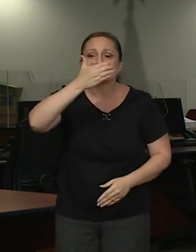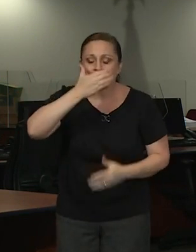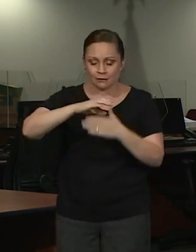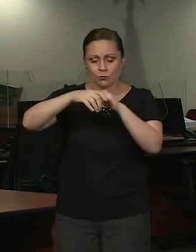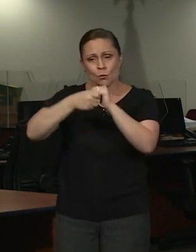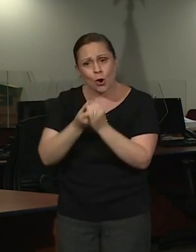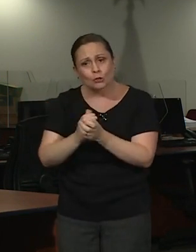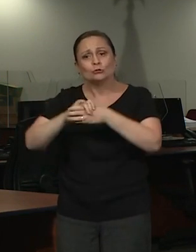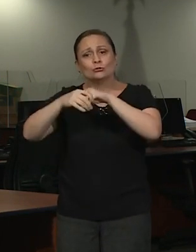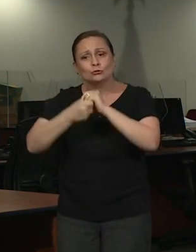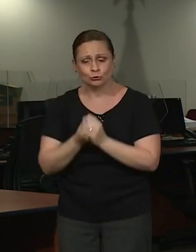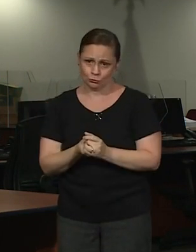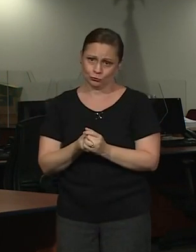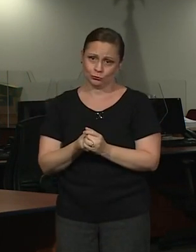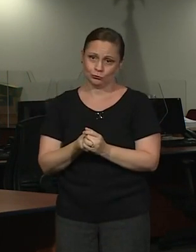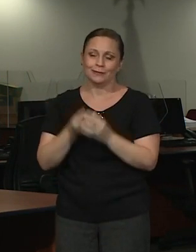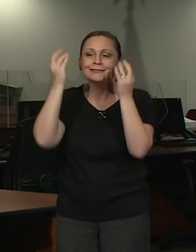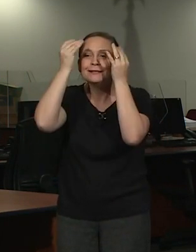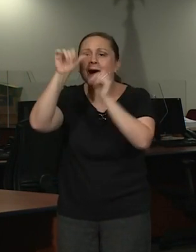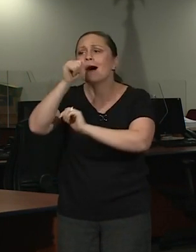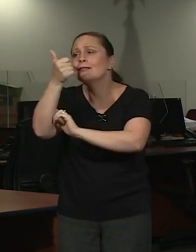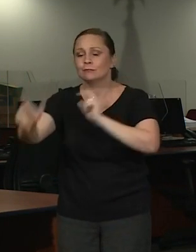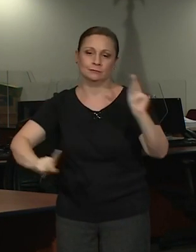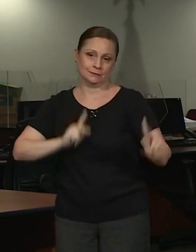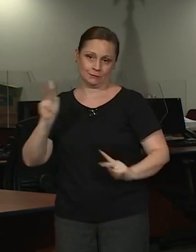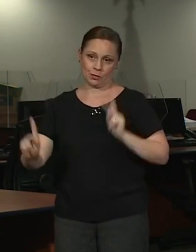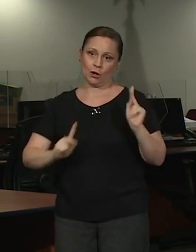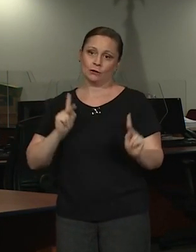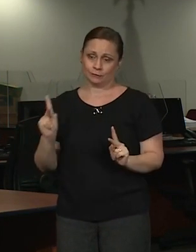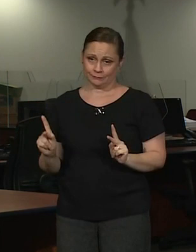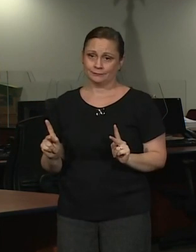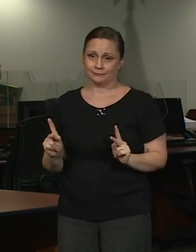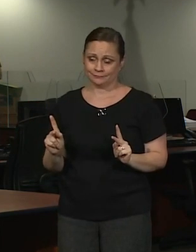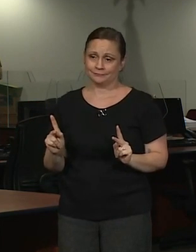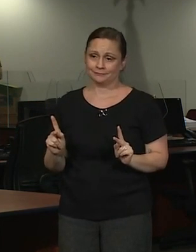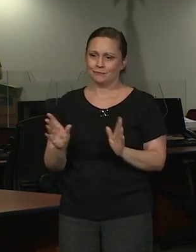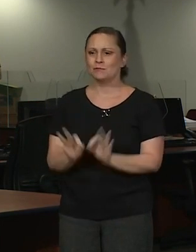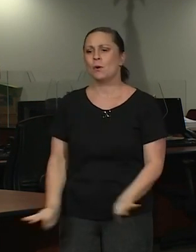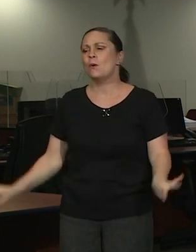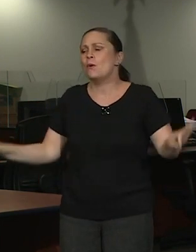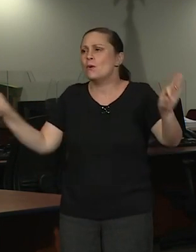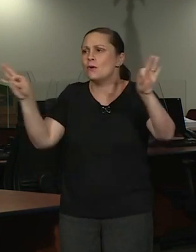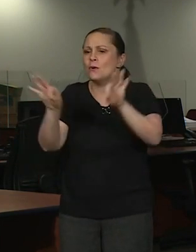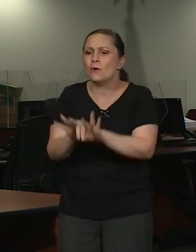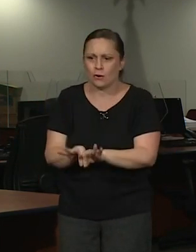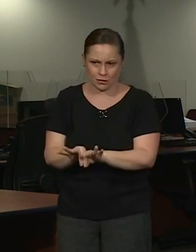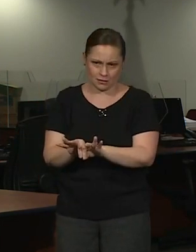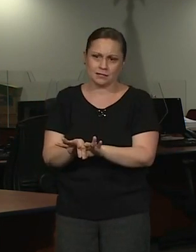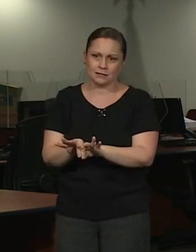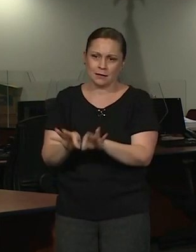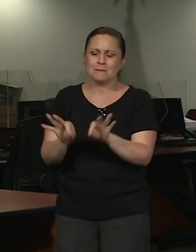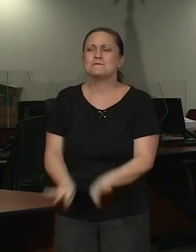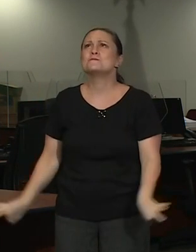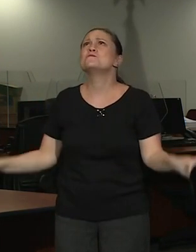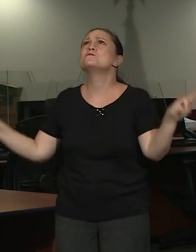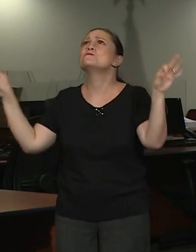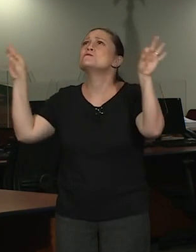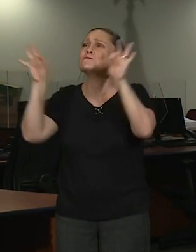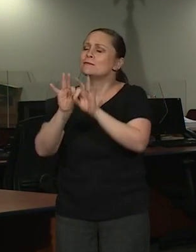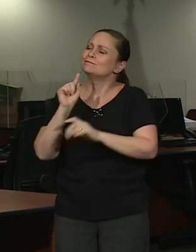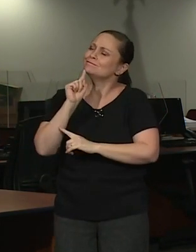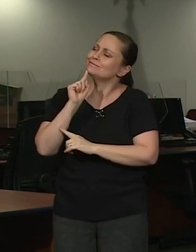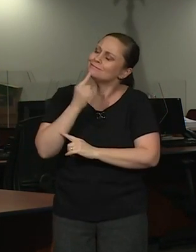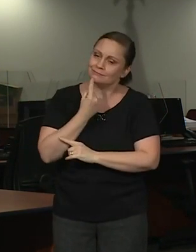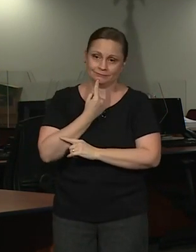Wash your hands. And be considerate. That is important. It is deadly important that we do